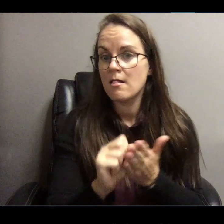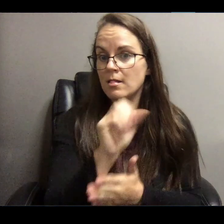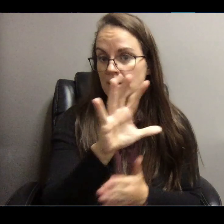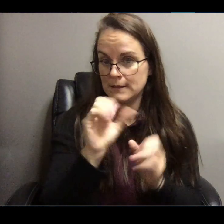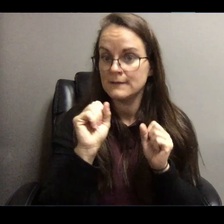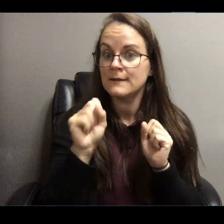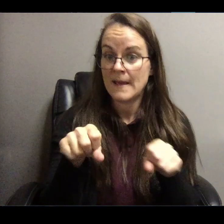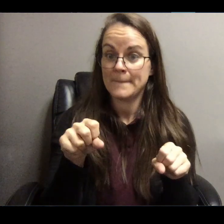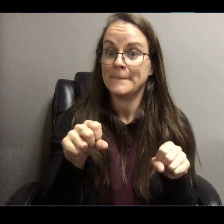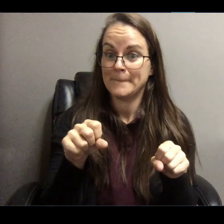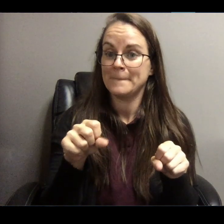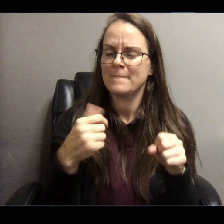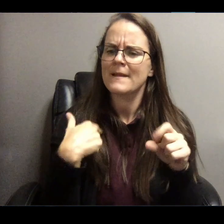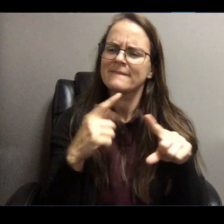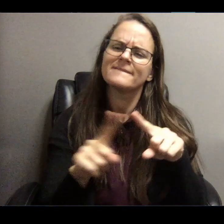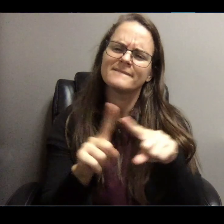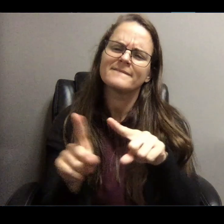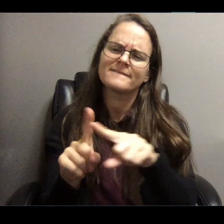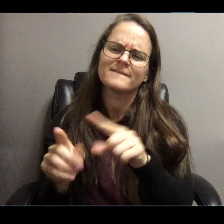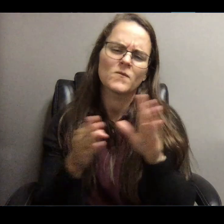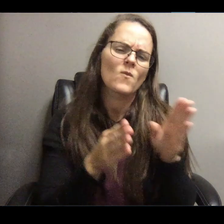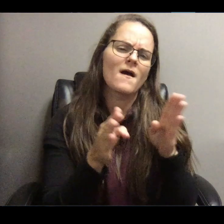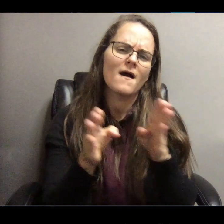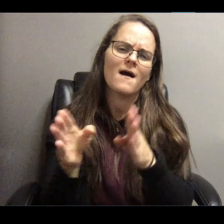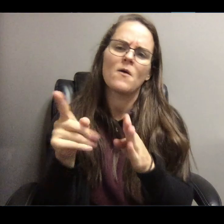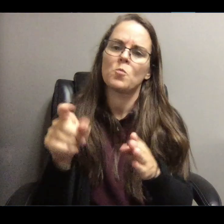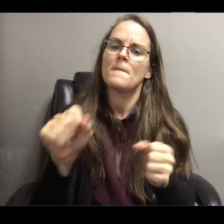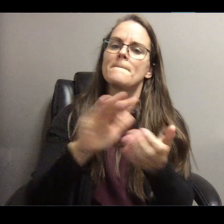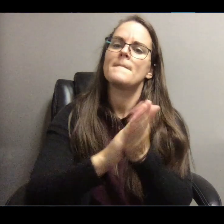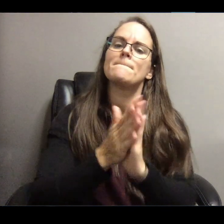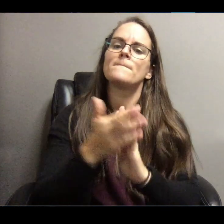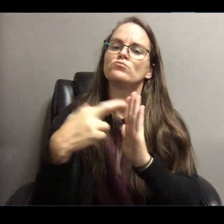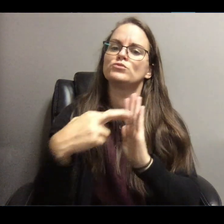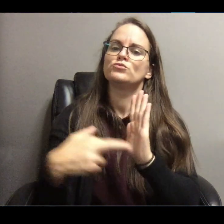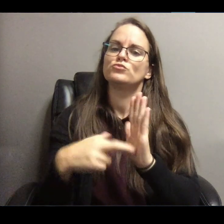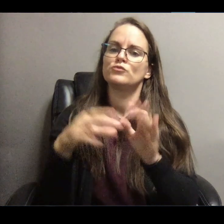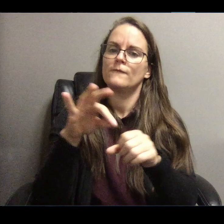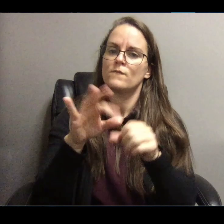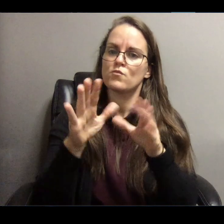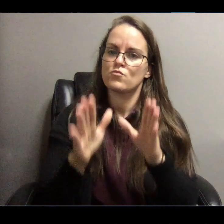well. There are different avenues to ensure that you are registered to vote.